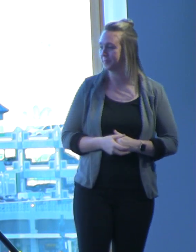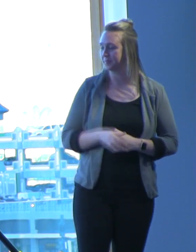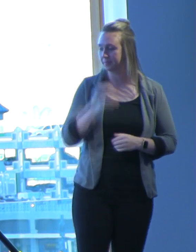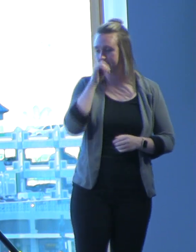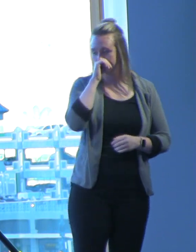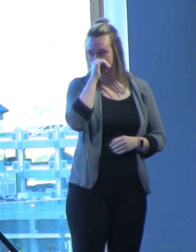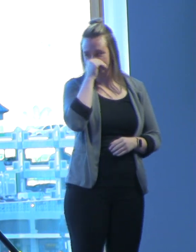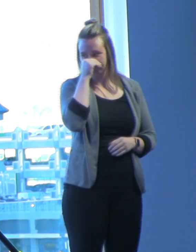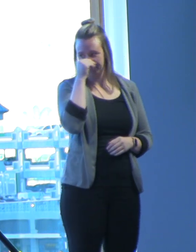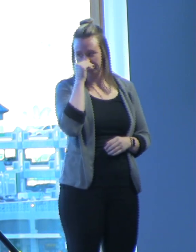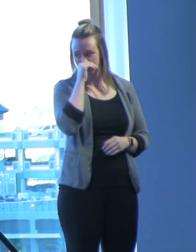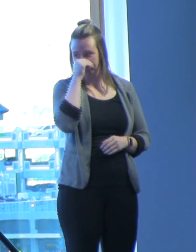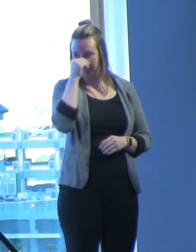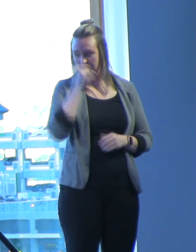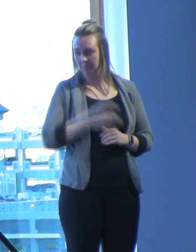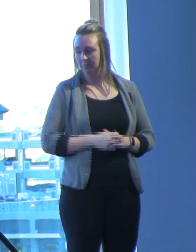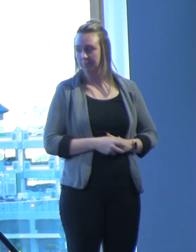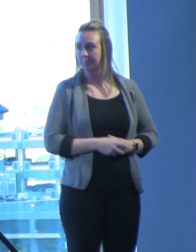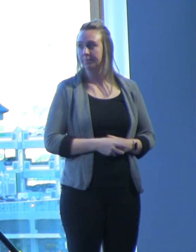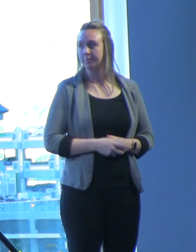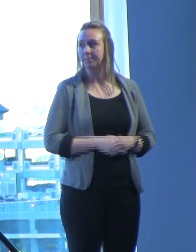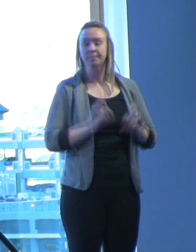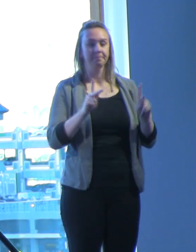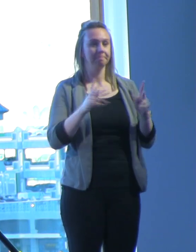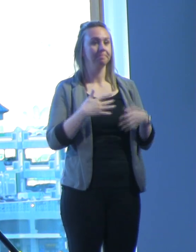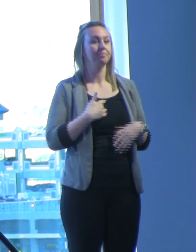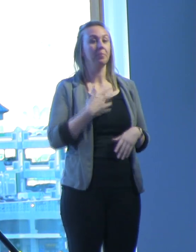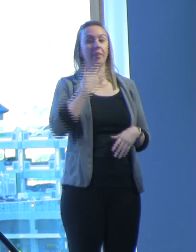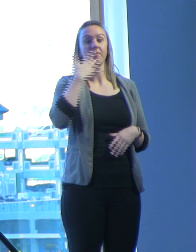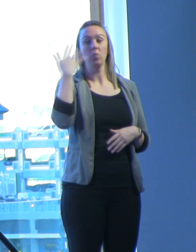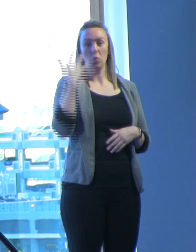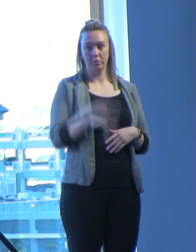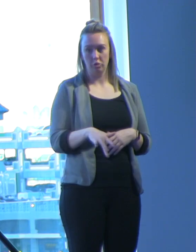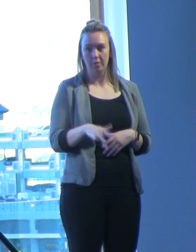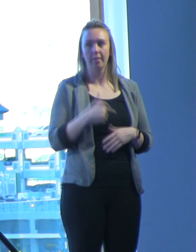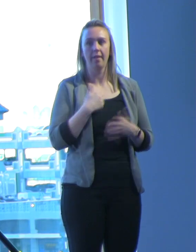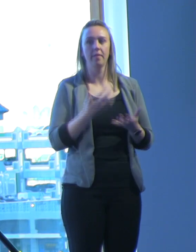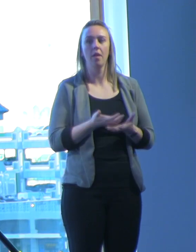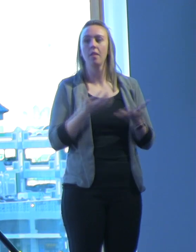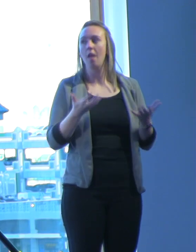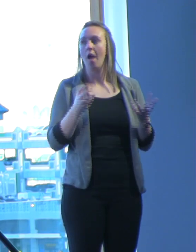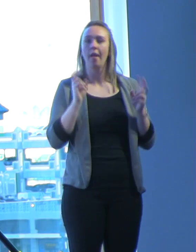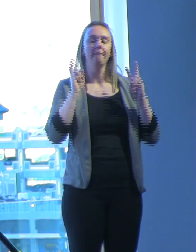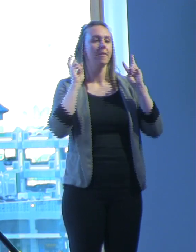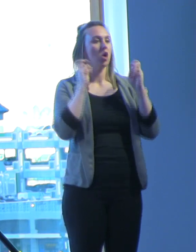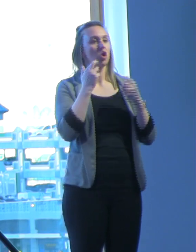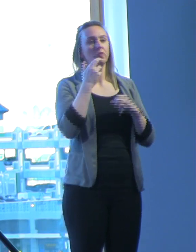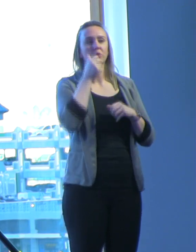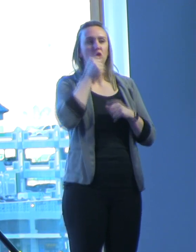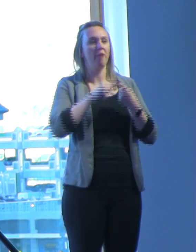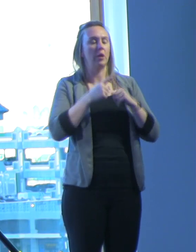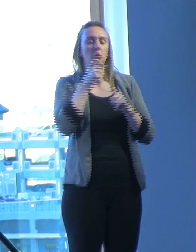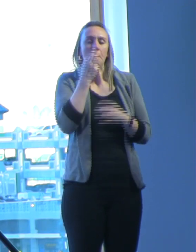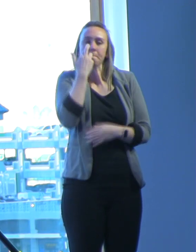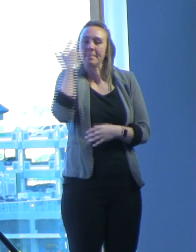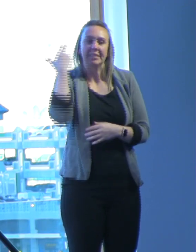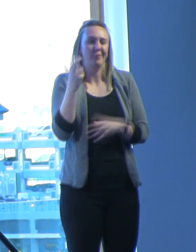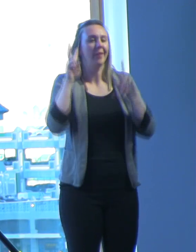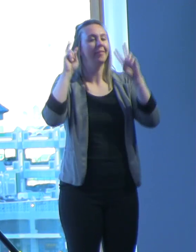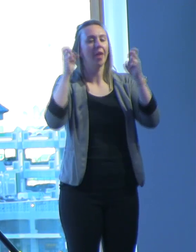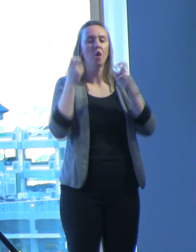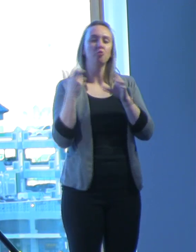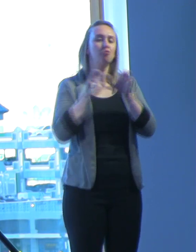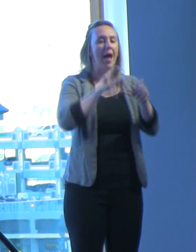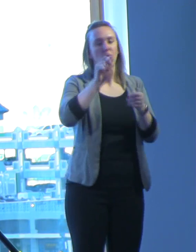you go. Okay, so I'm fortunate enough that I have a bunch of ride or die girlfriends. One ride or die girlfriend